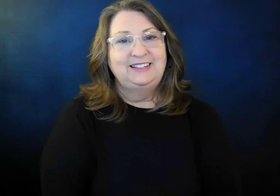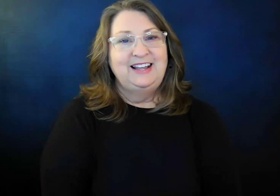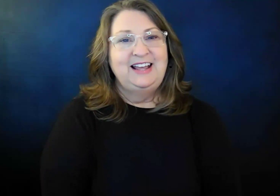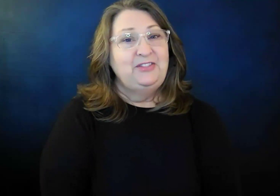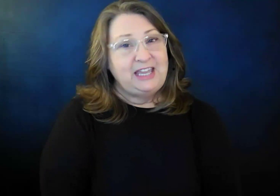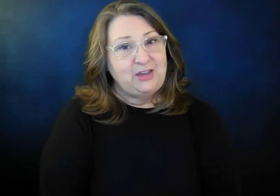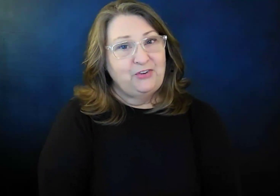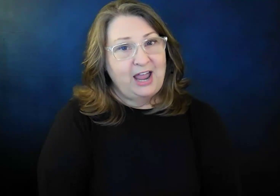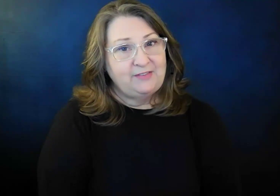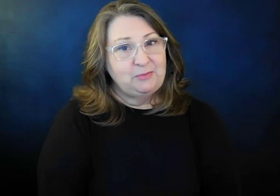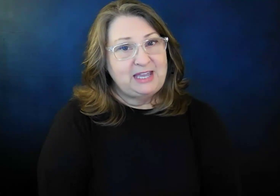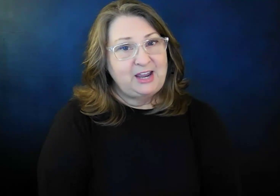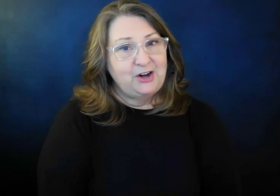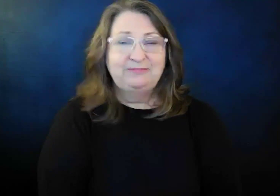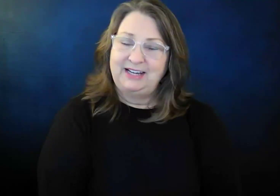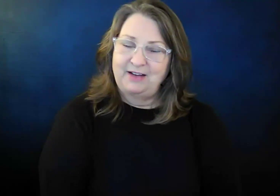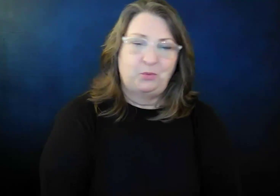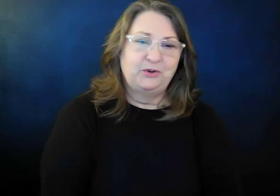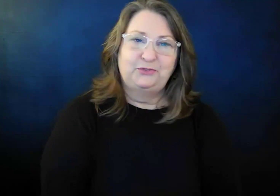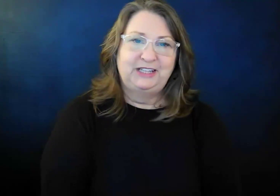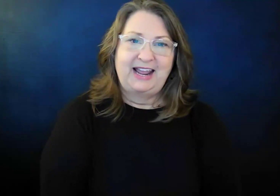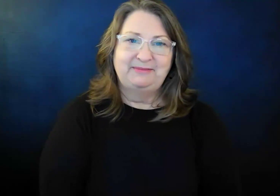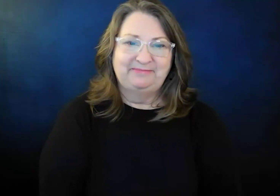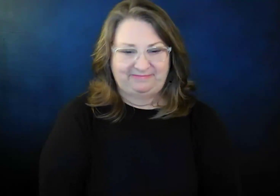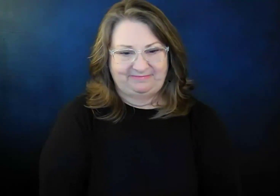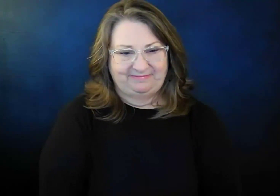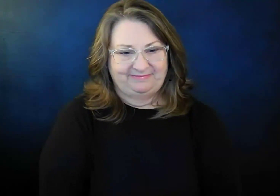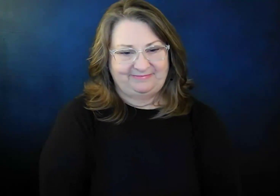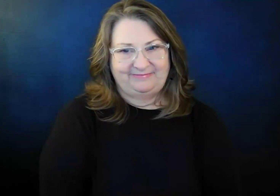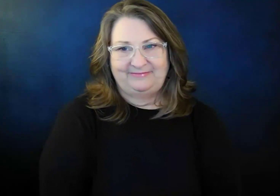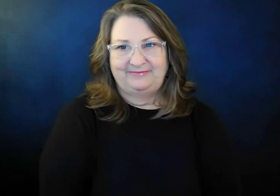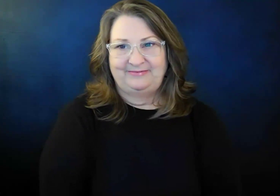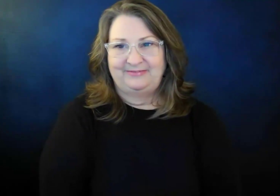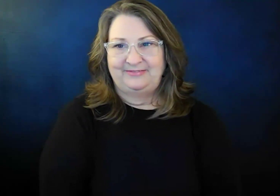presentation. Thank you for having me here, and have a wonderful day.